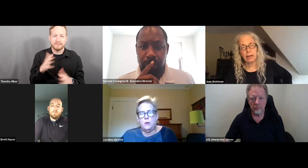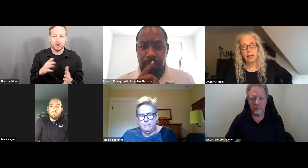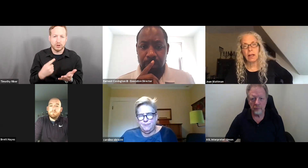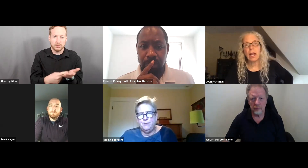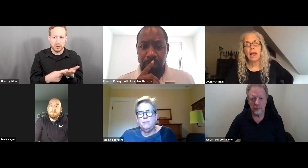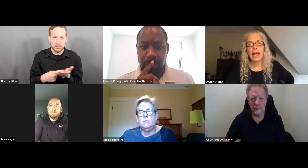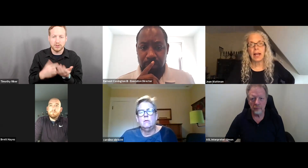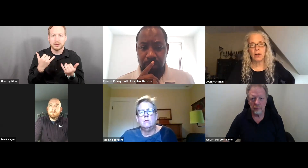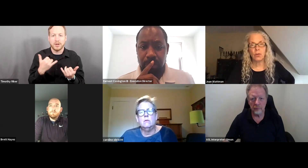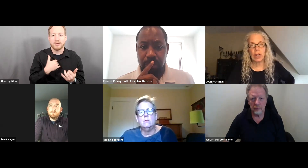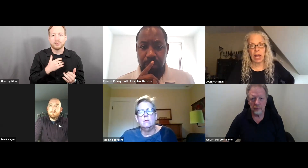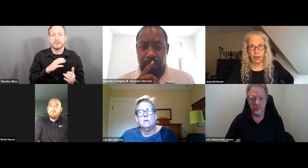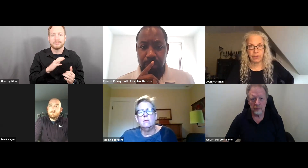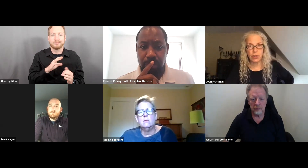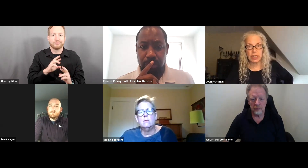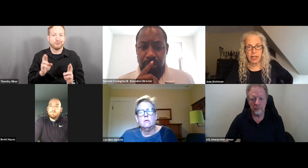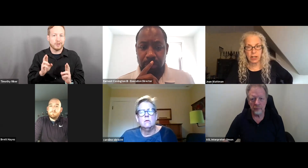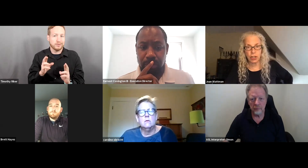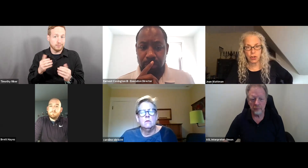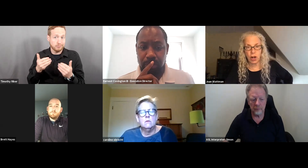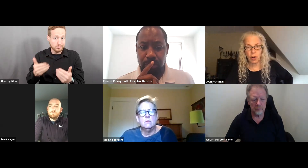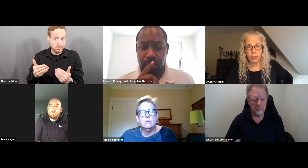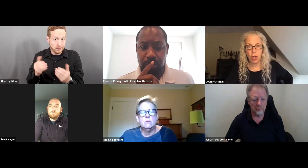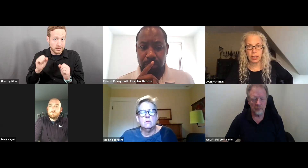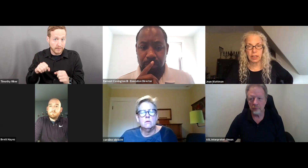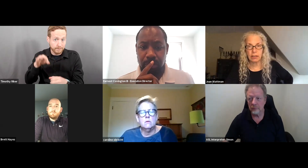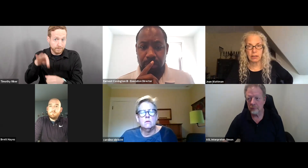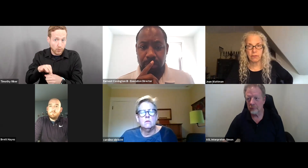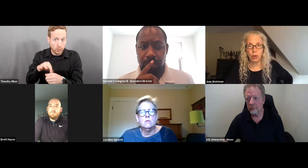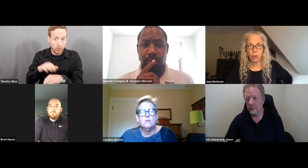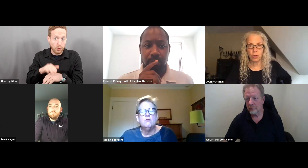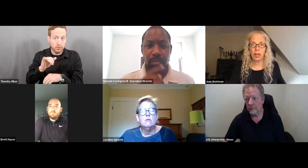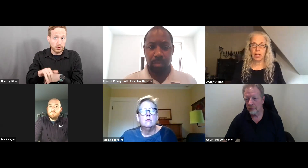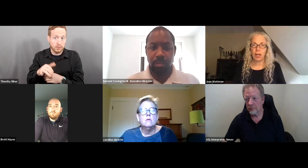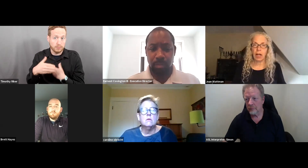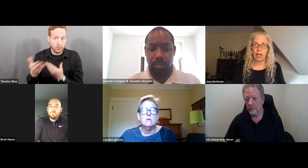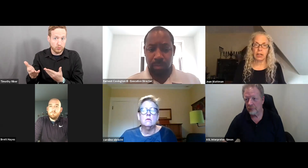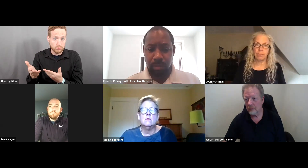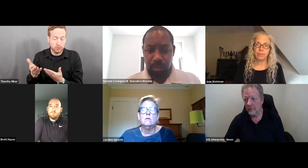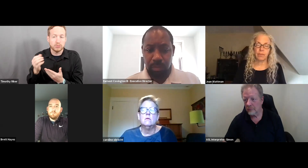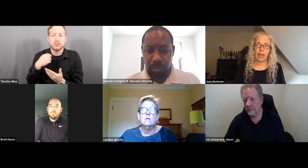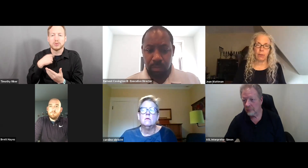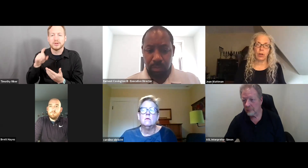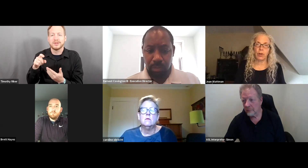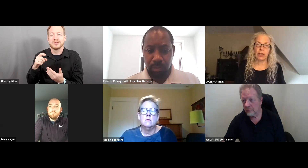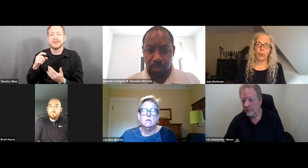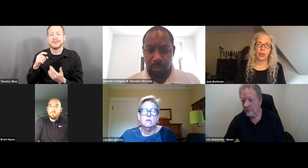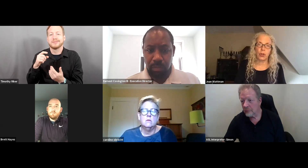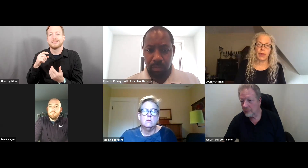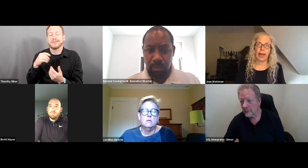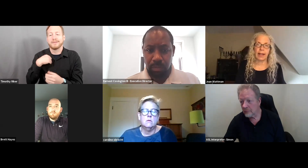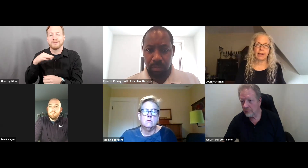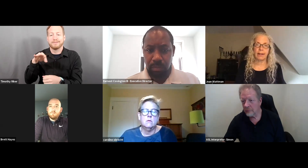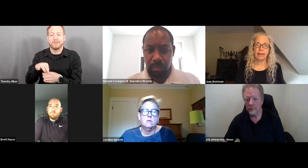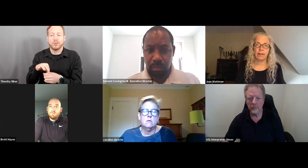seconded. And now we finished discussion. So now I'm calling the vote. And I'm wondering if we could